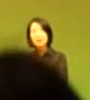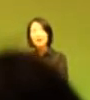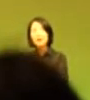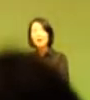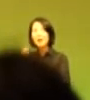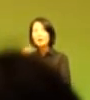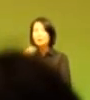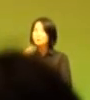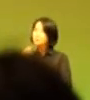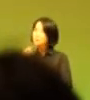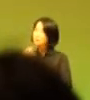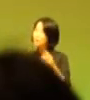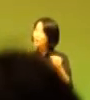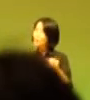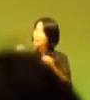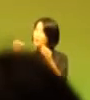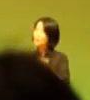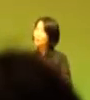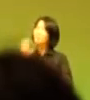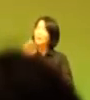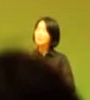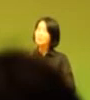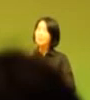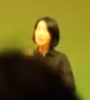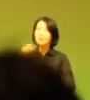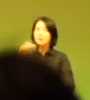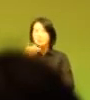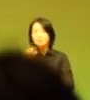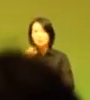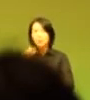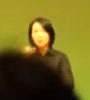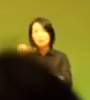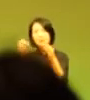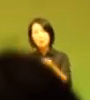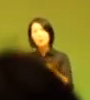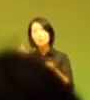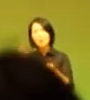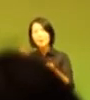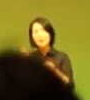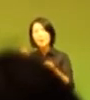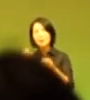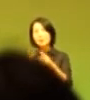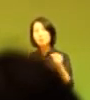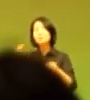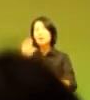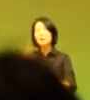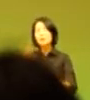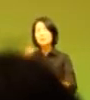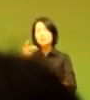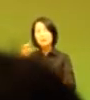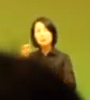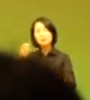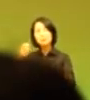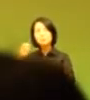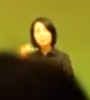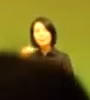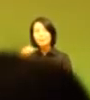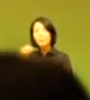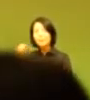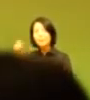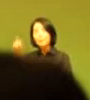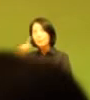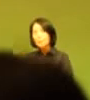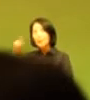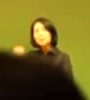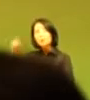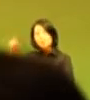Here there are five financial institutions that invest over $7 billion US in nuclear weapons